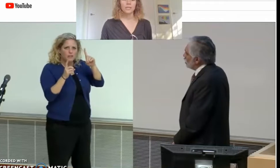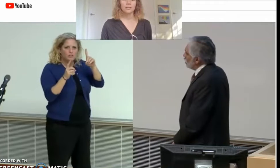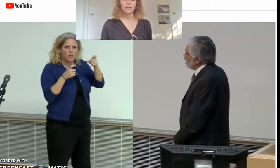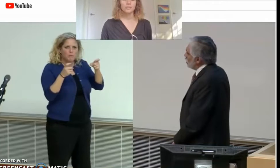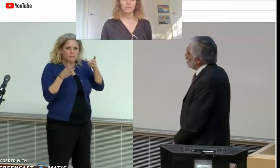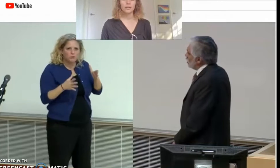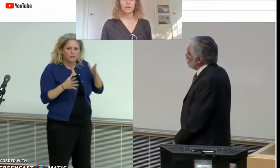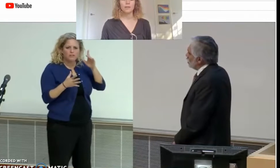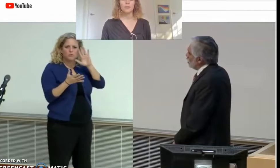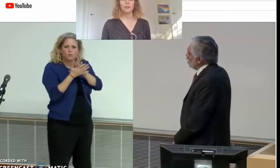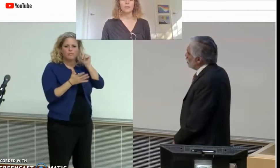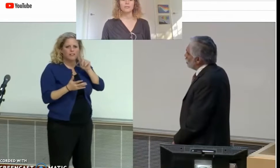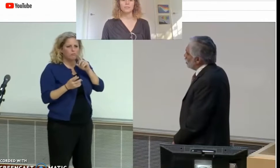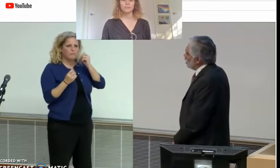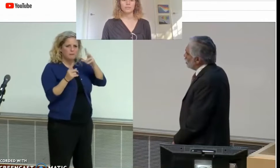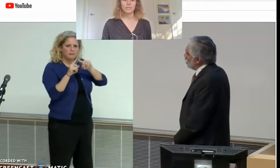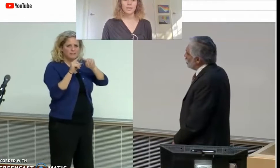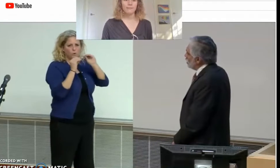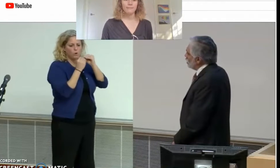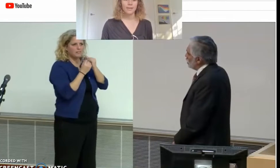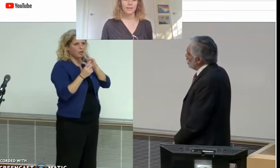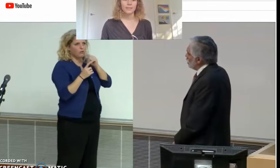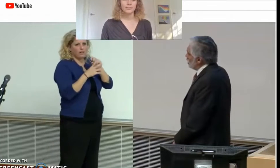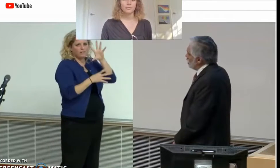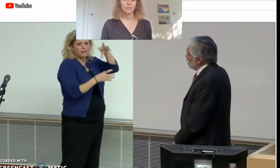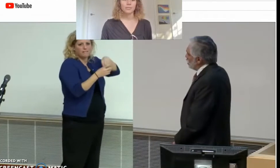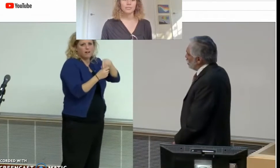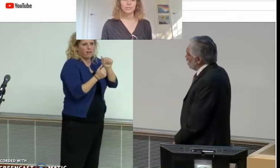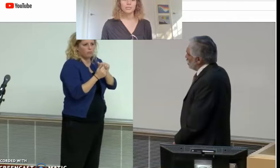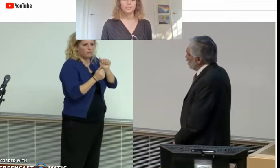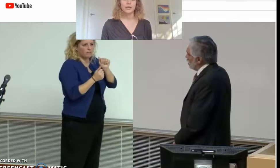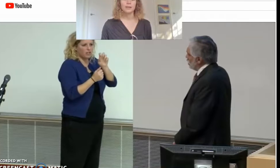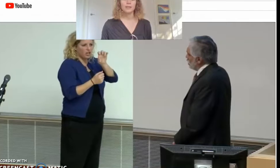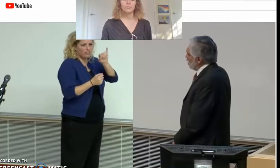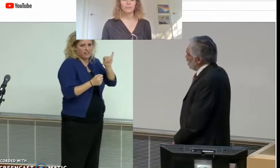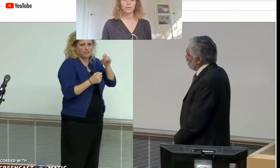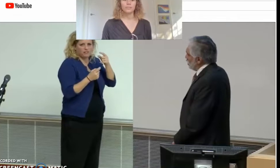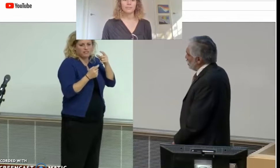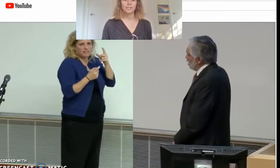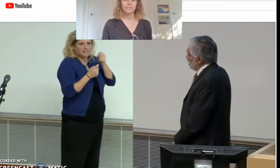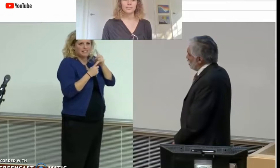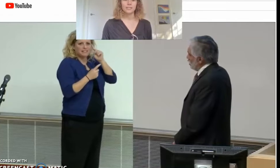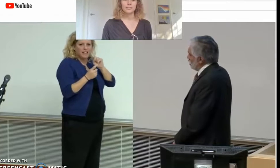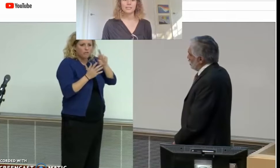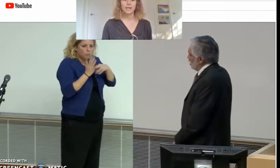the National Association for the Deaf and different organizations that involve deafness and